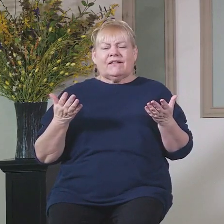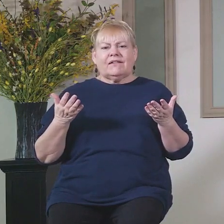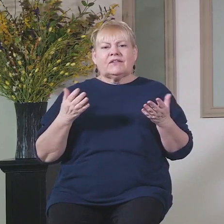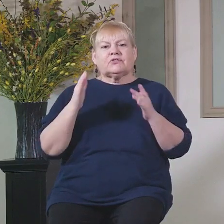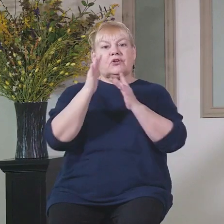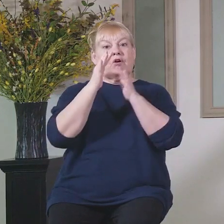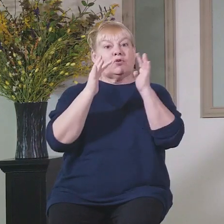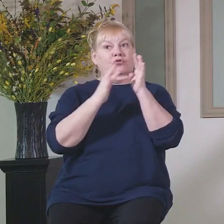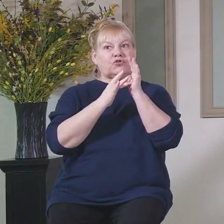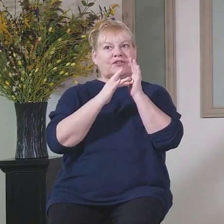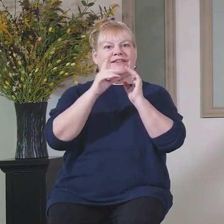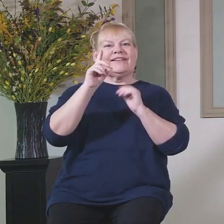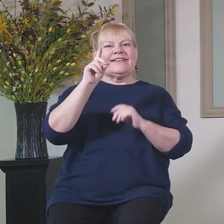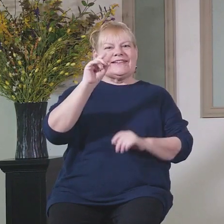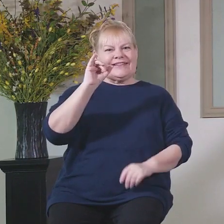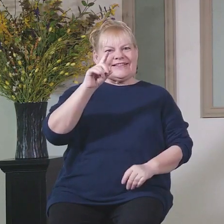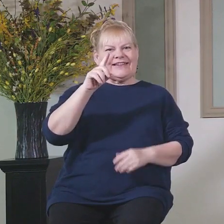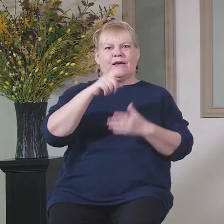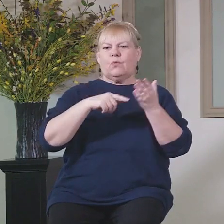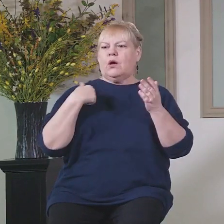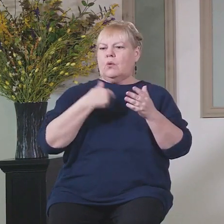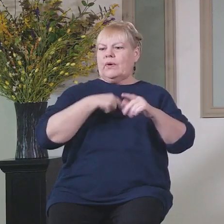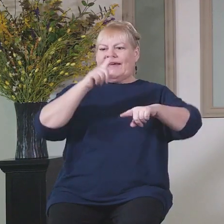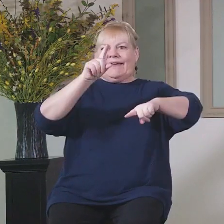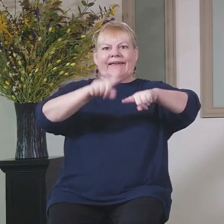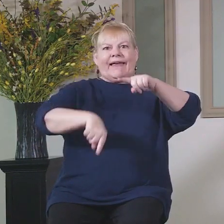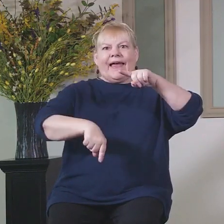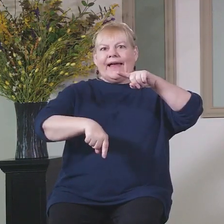And so Jesus did what we couldn't do.